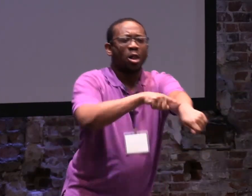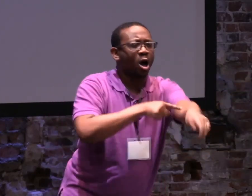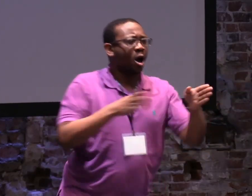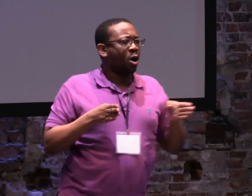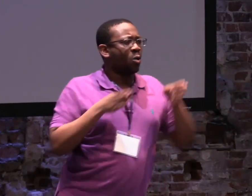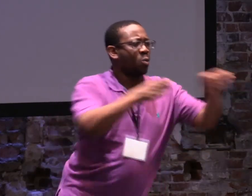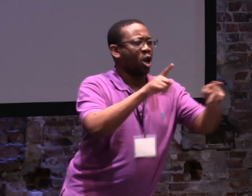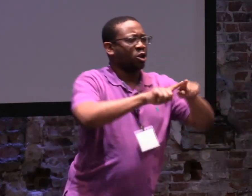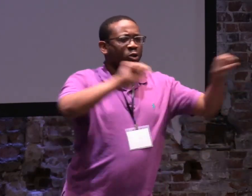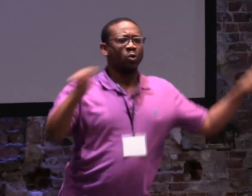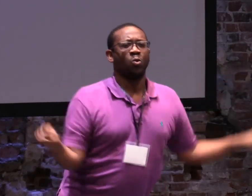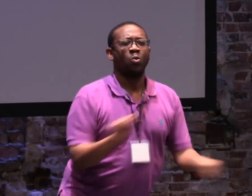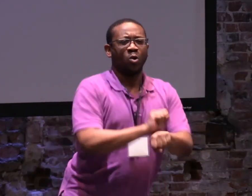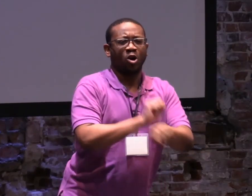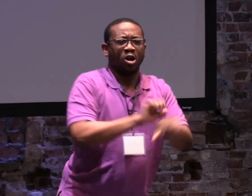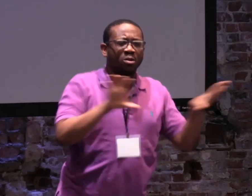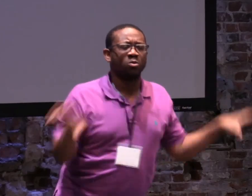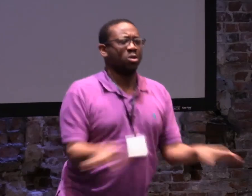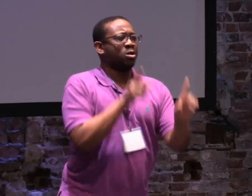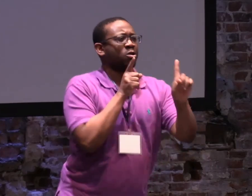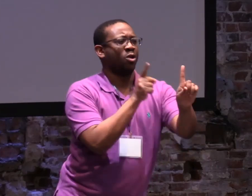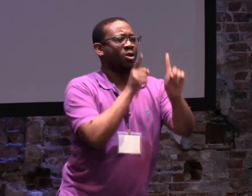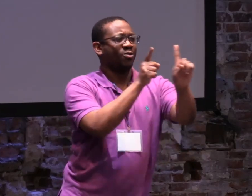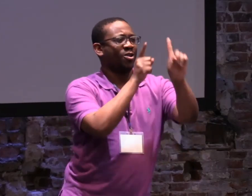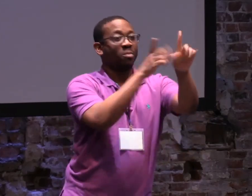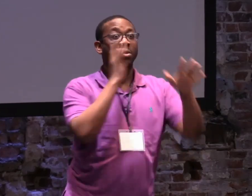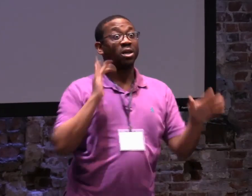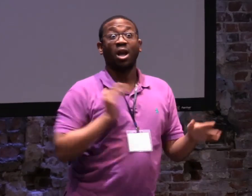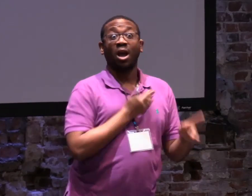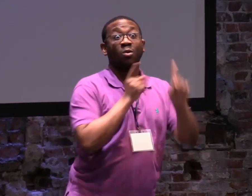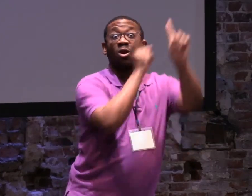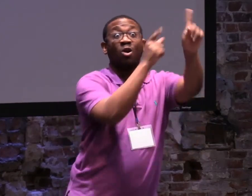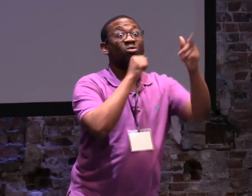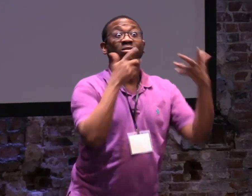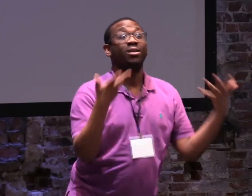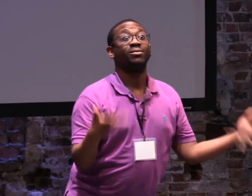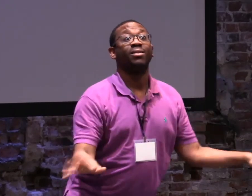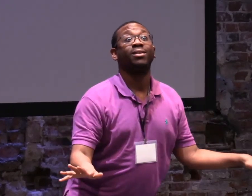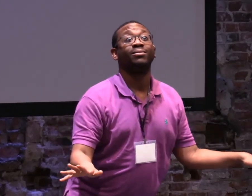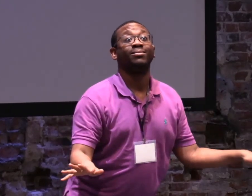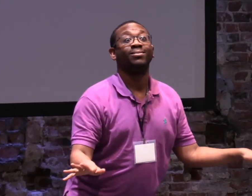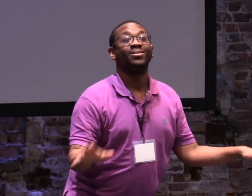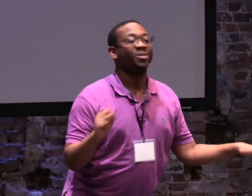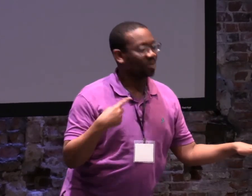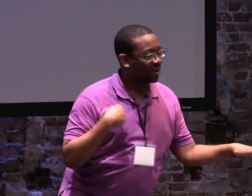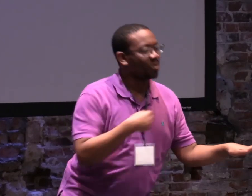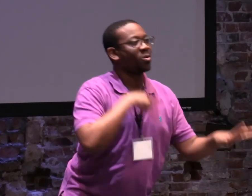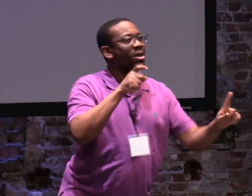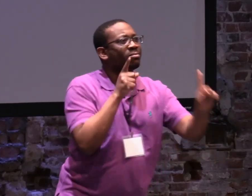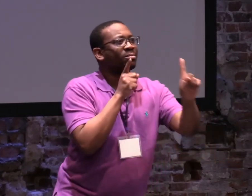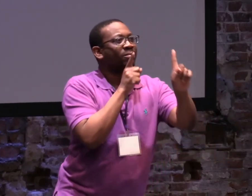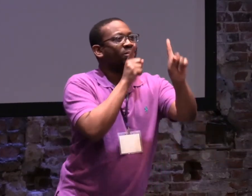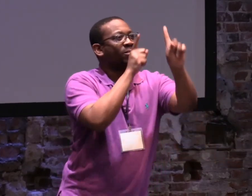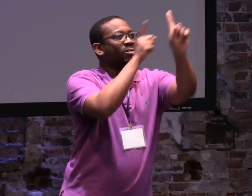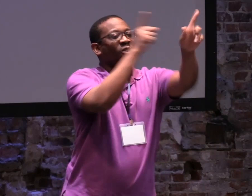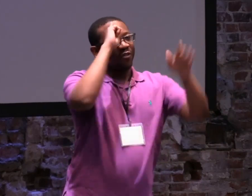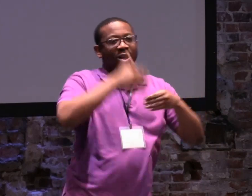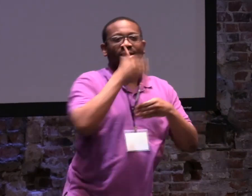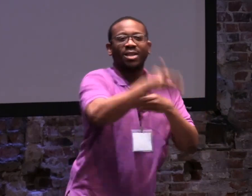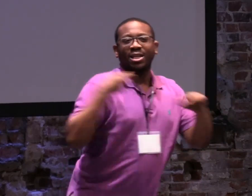work. We got a long journey ahead of us. It's going to be a long walk, and who knows when the journey will end, but you keep